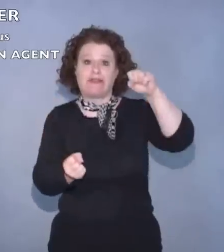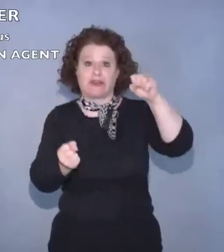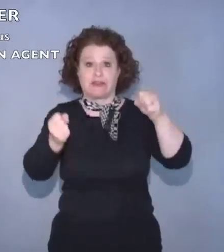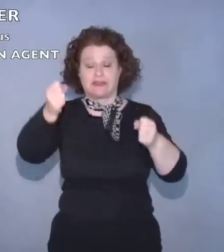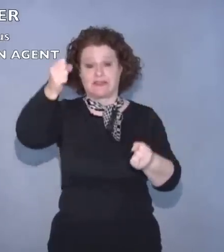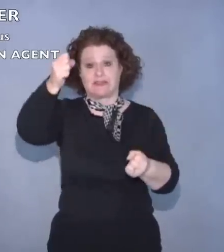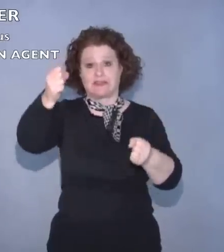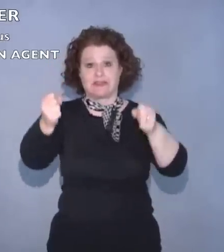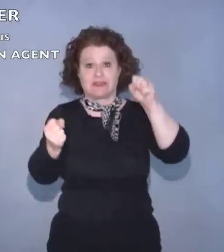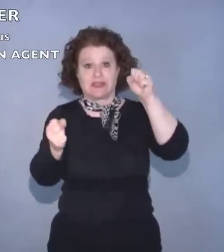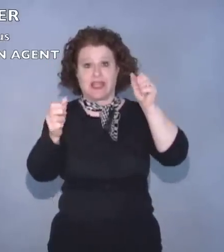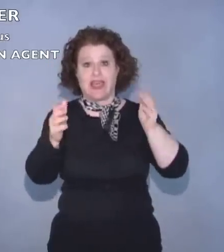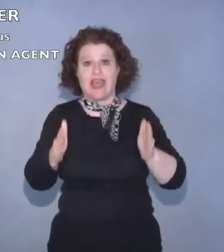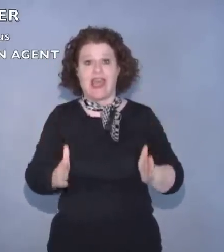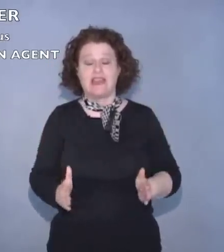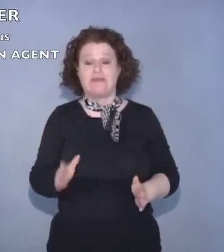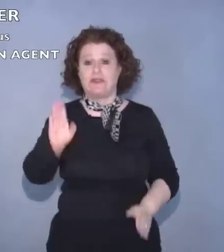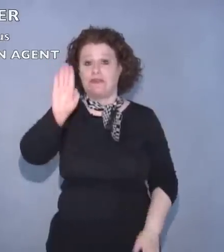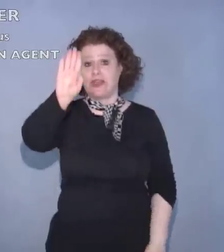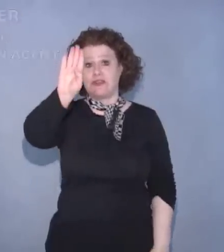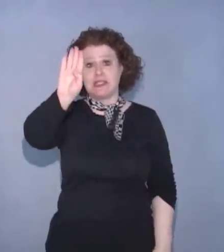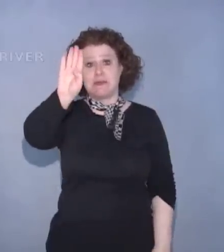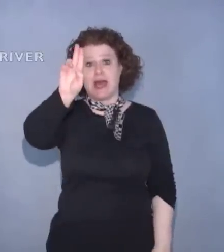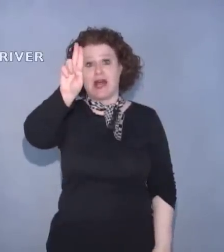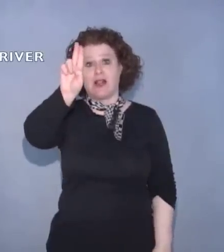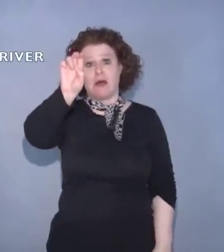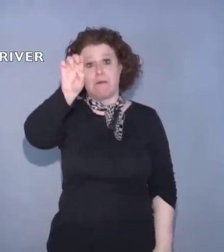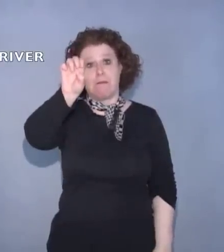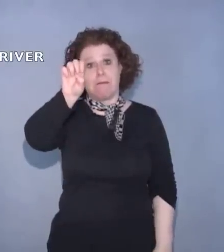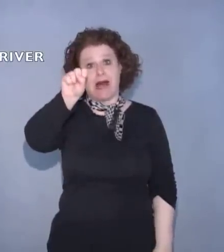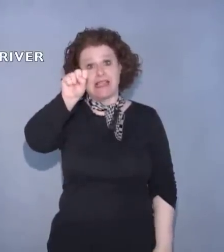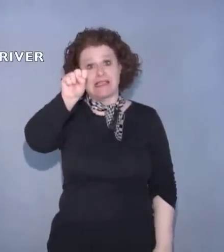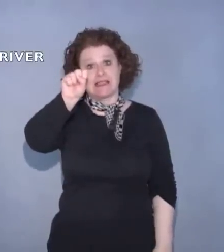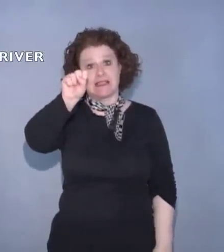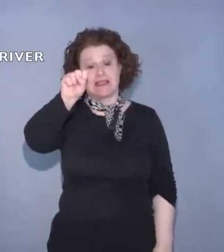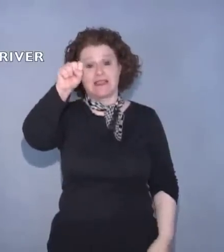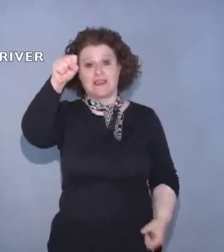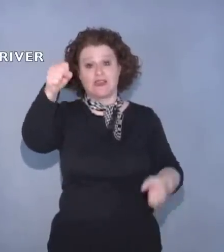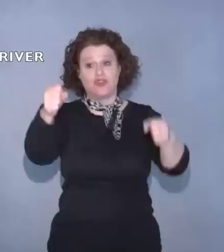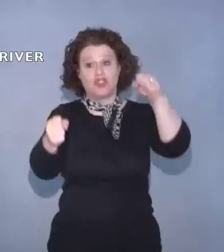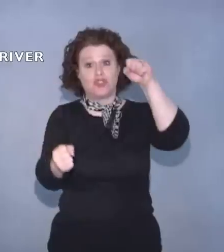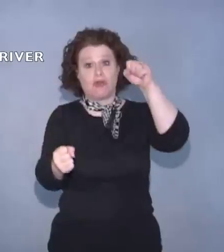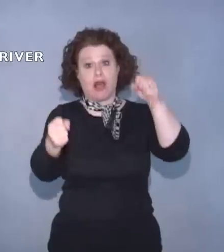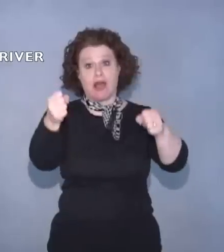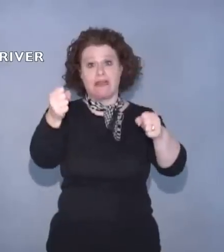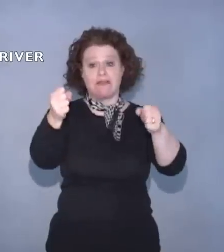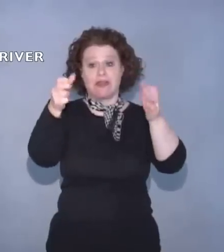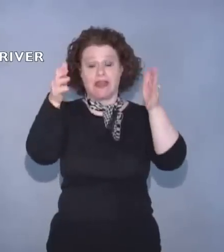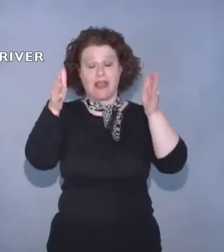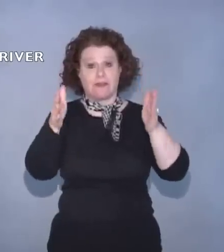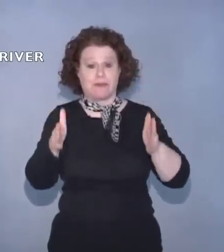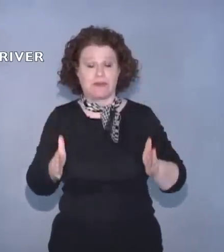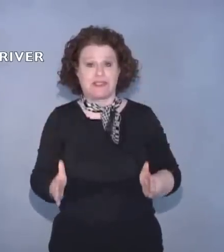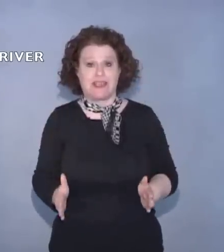driver. And if you fingerspell bus, drive, and the person